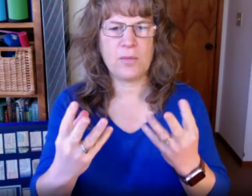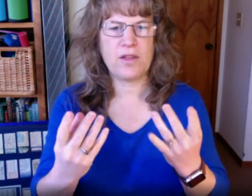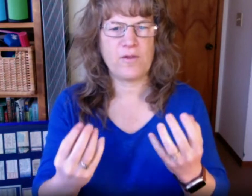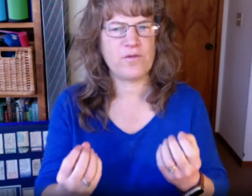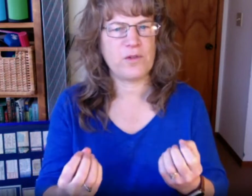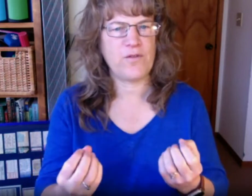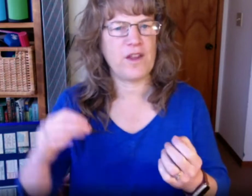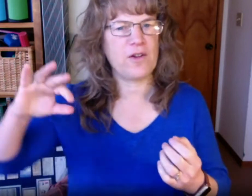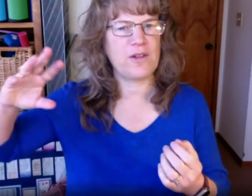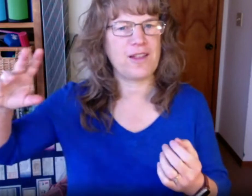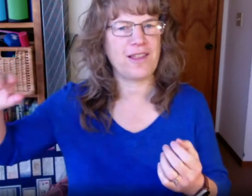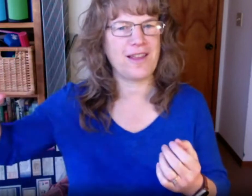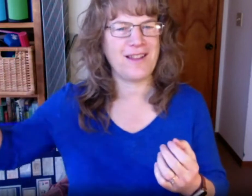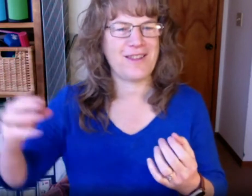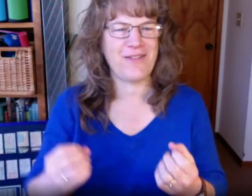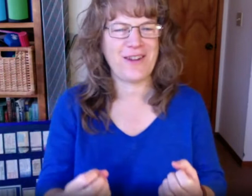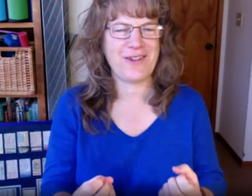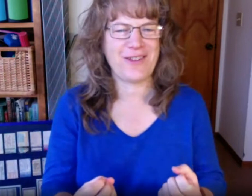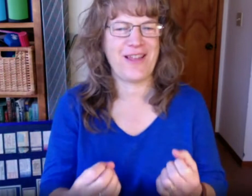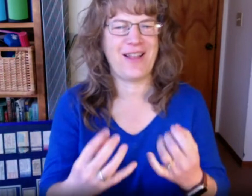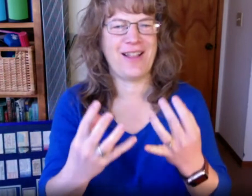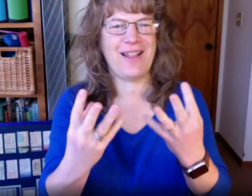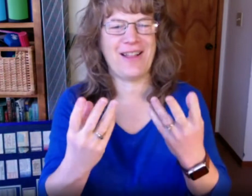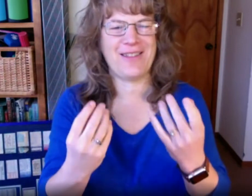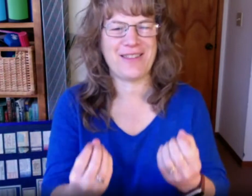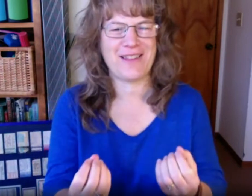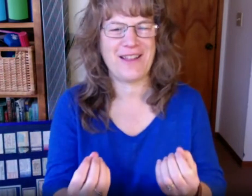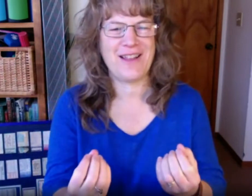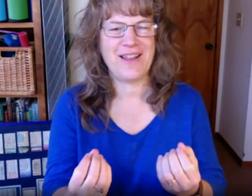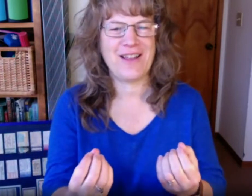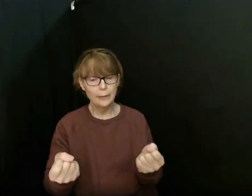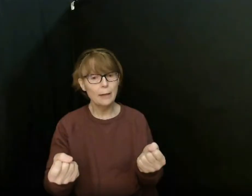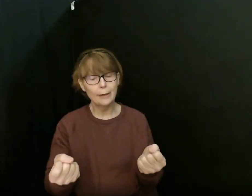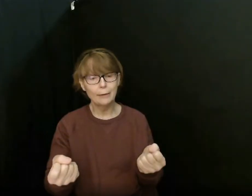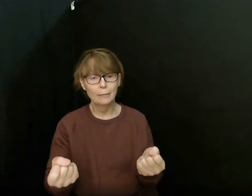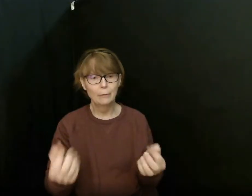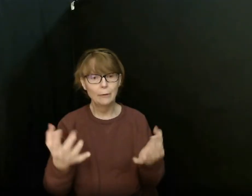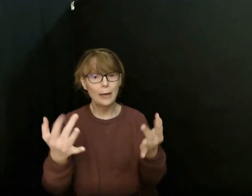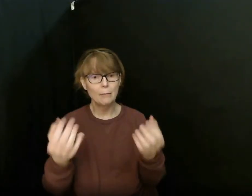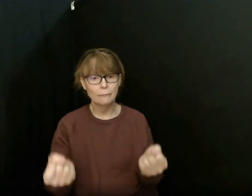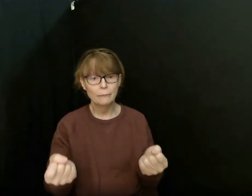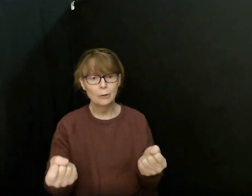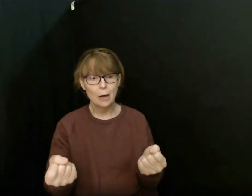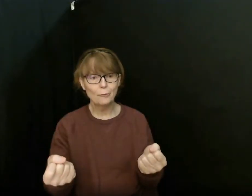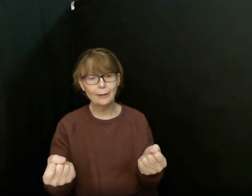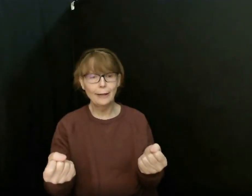like you're doing a finger. It's like kind of like fingers. Right. Yeah. Yeah. Okay. Yeah. Almost And like a little